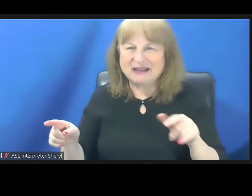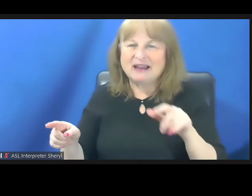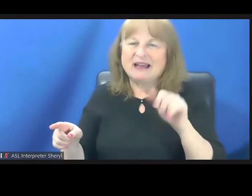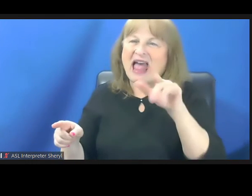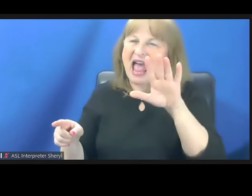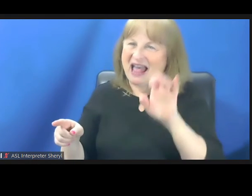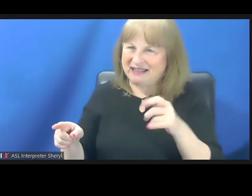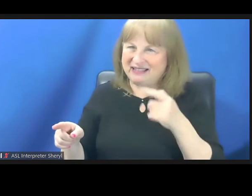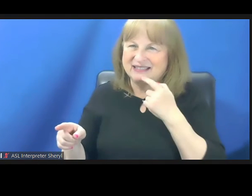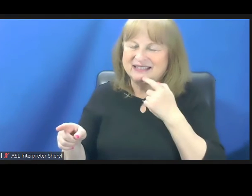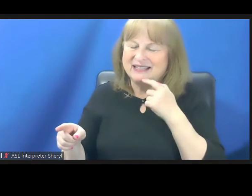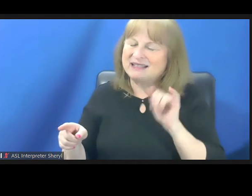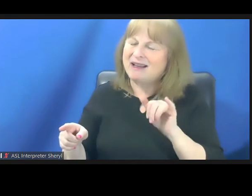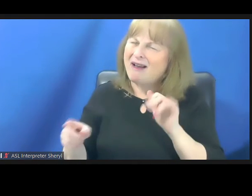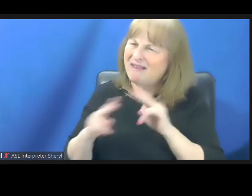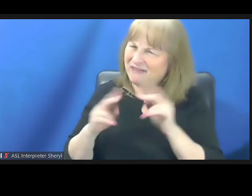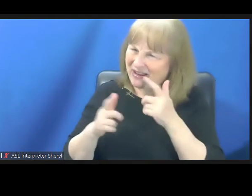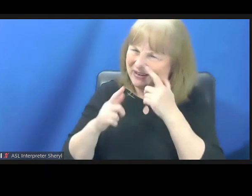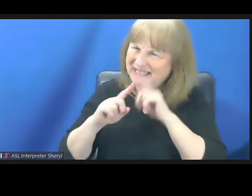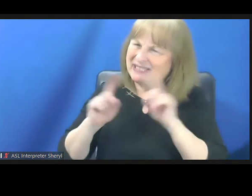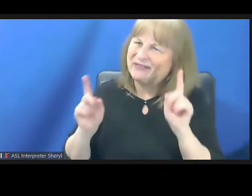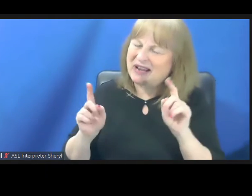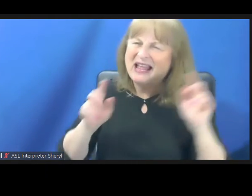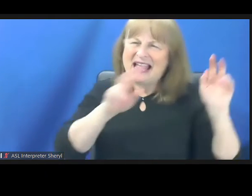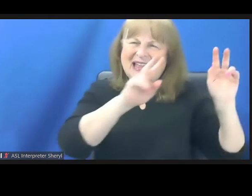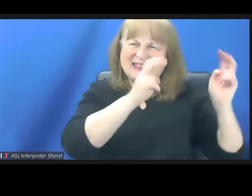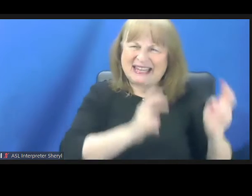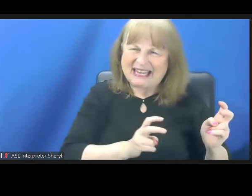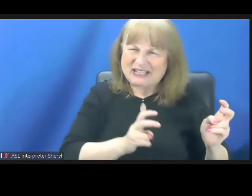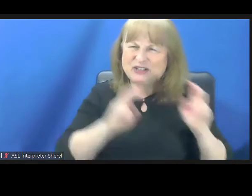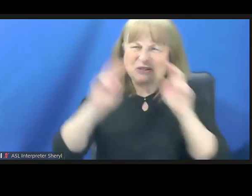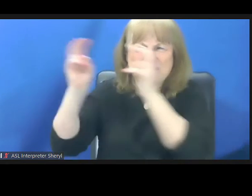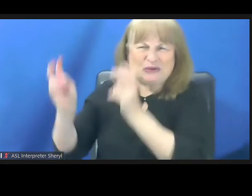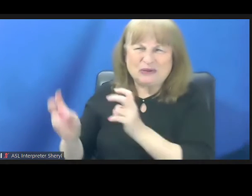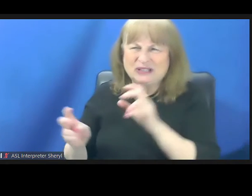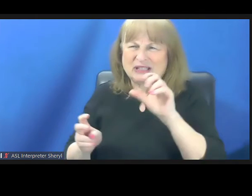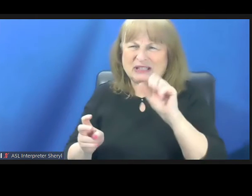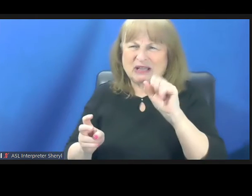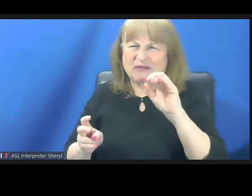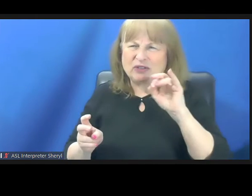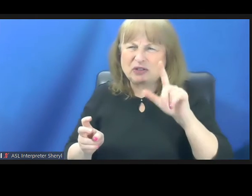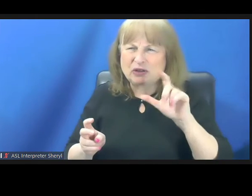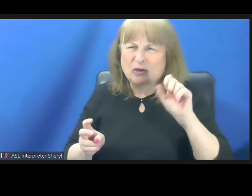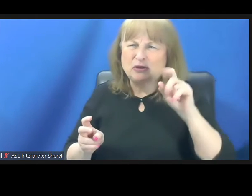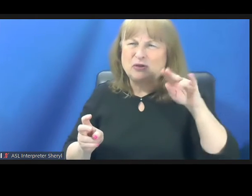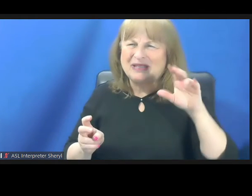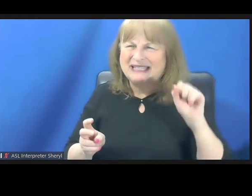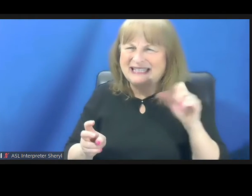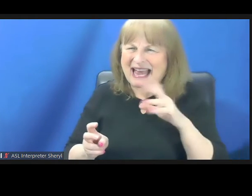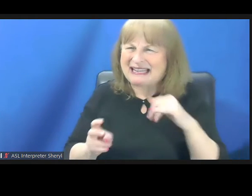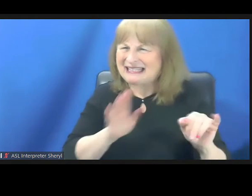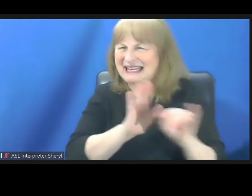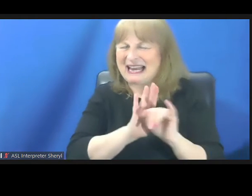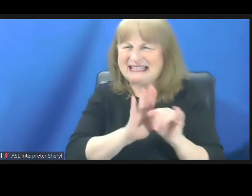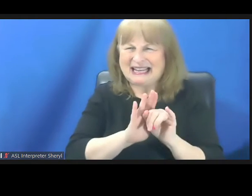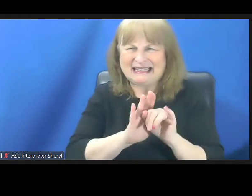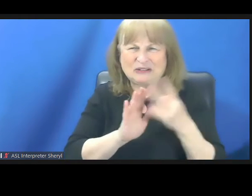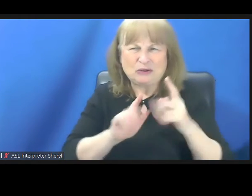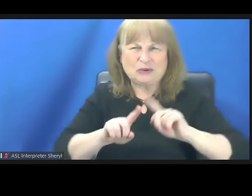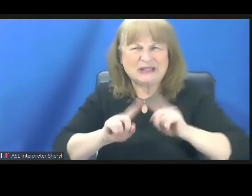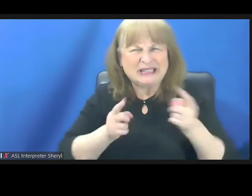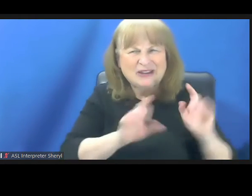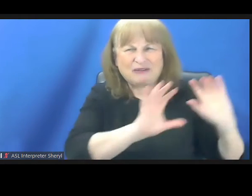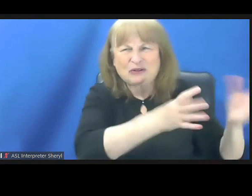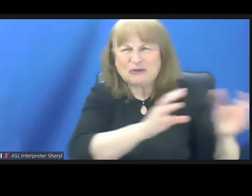you know, the issues of social status identity in each are really about these two different social groups.